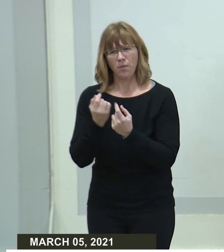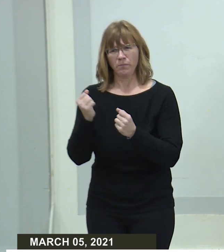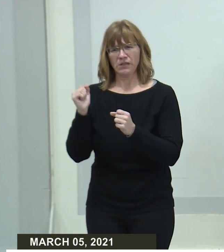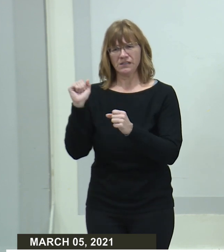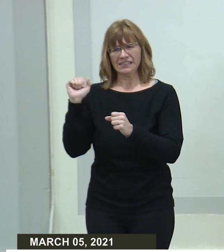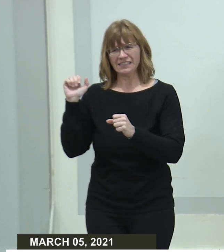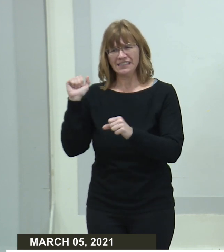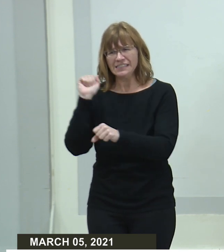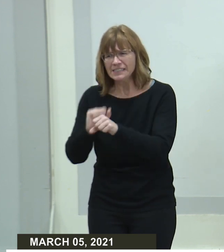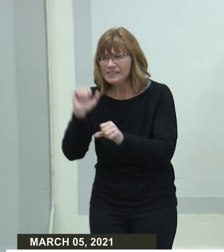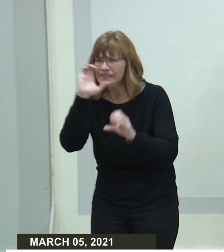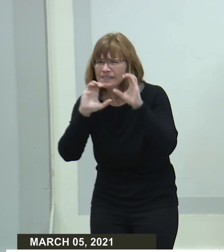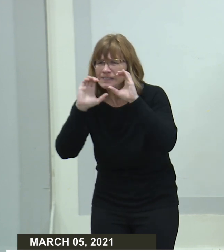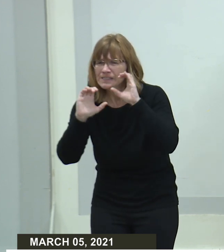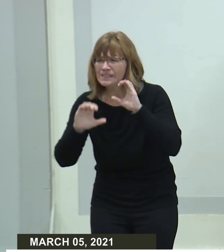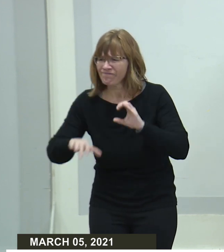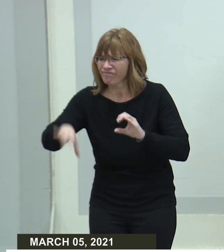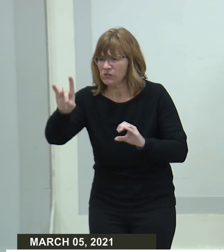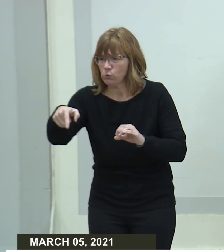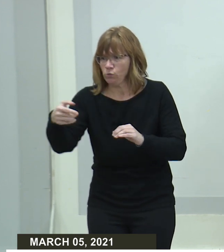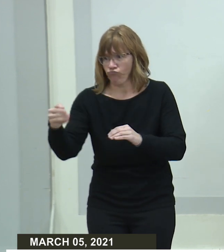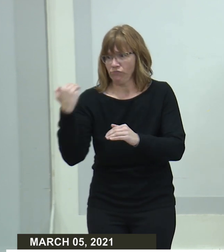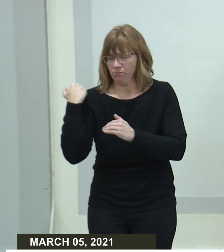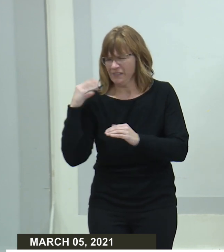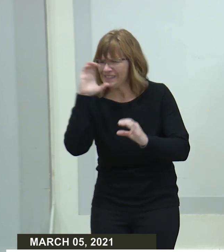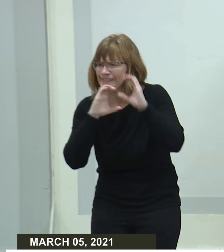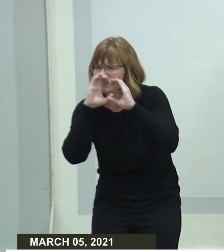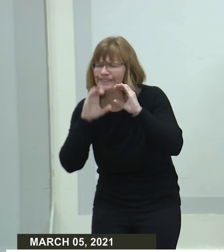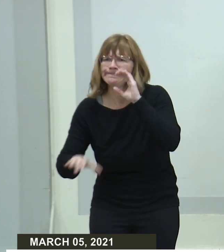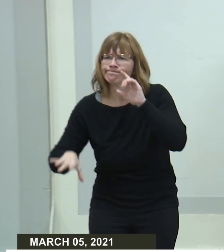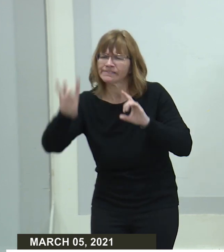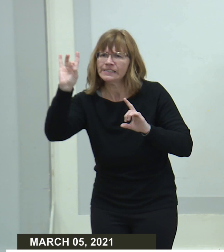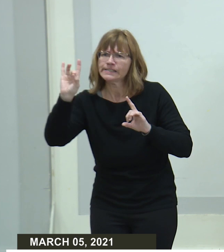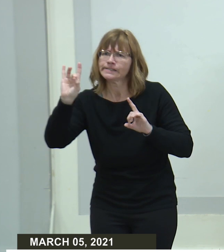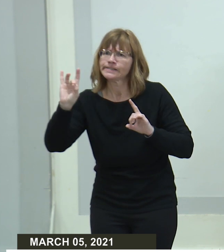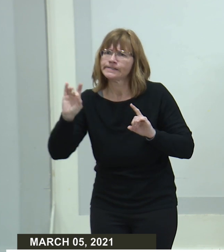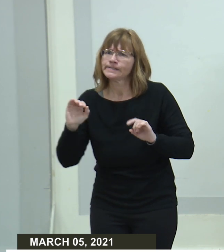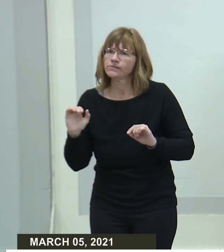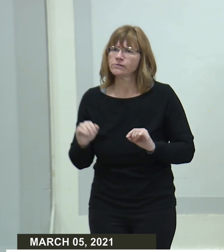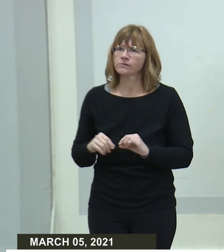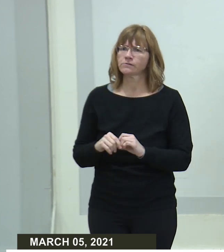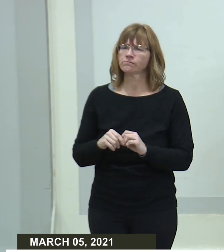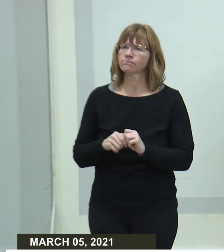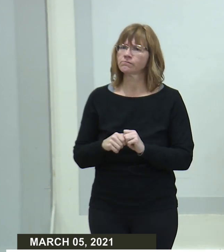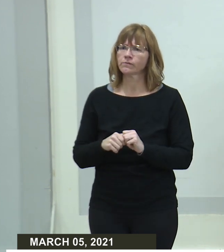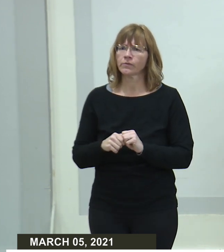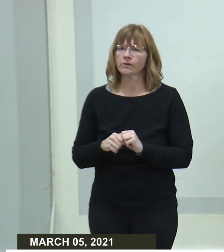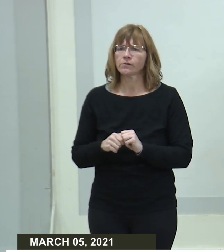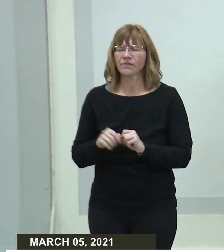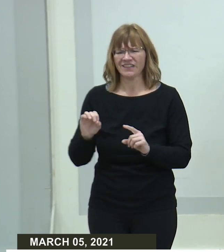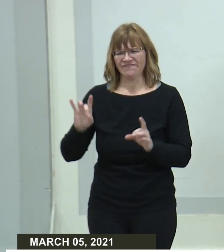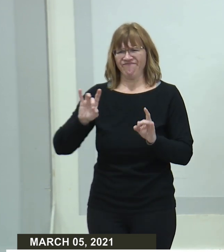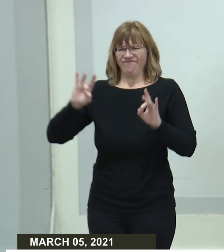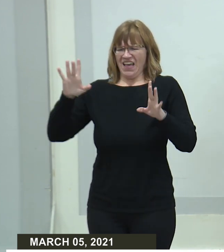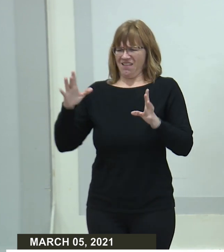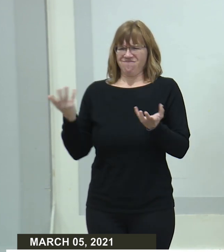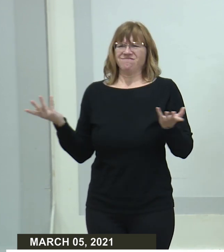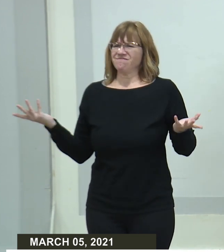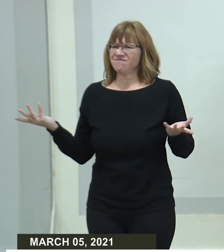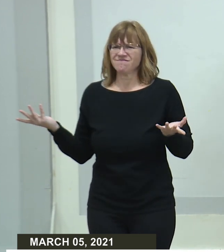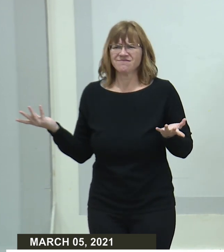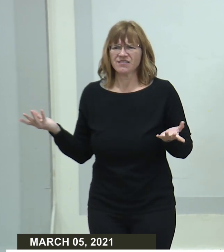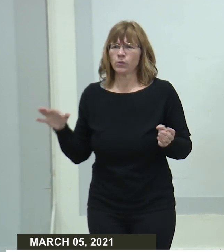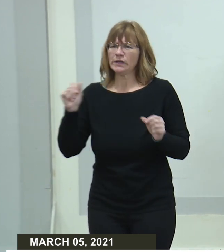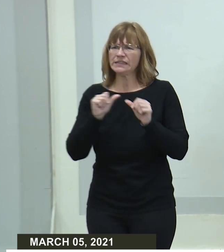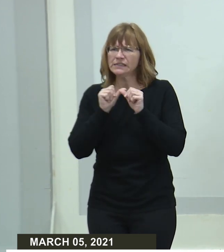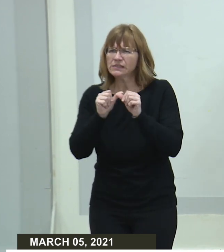to justice for these senseless acts of violence. And detectives continue to follow investigative leads, some of